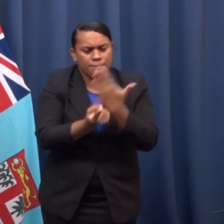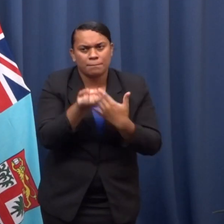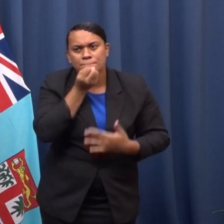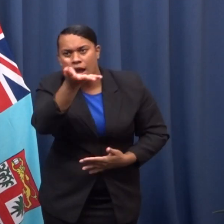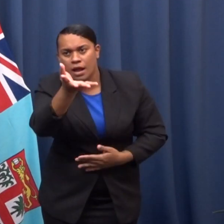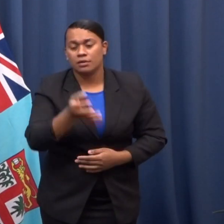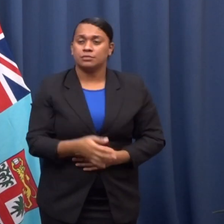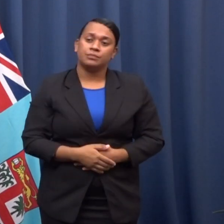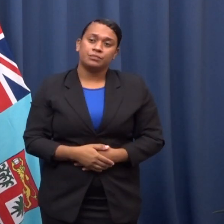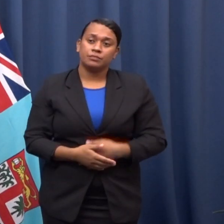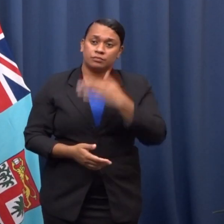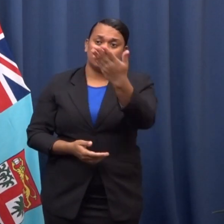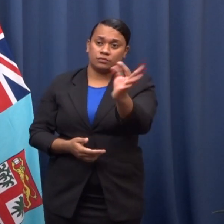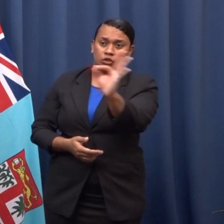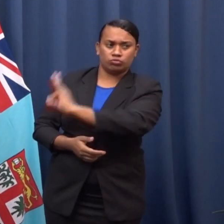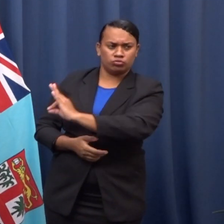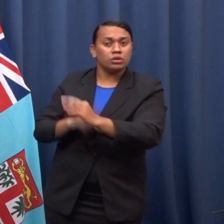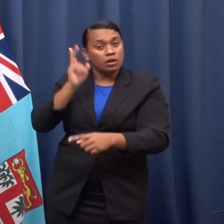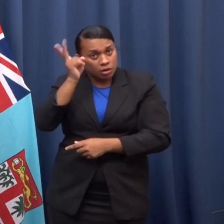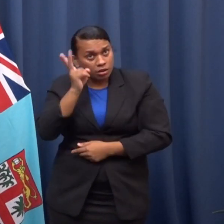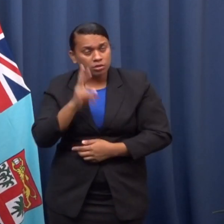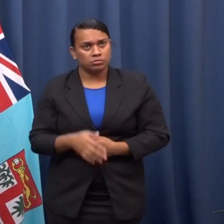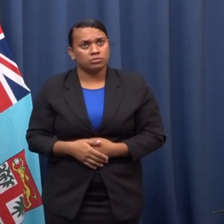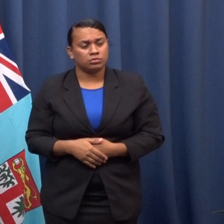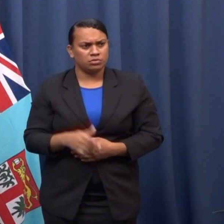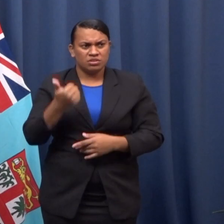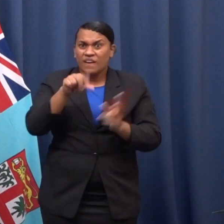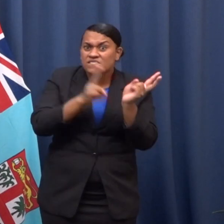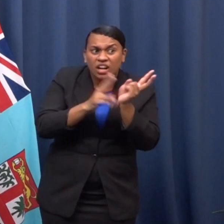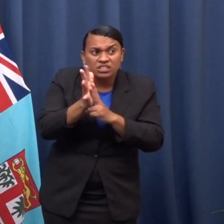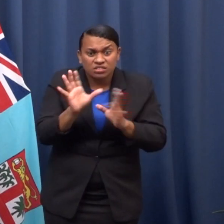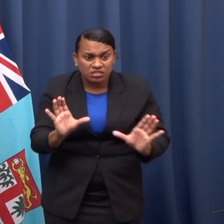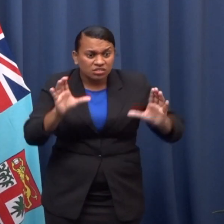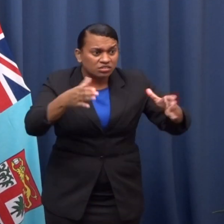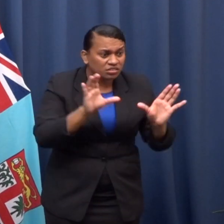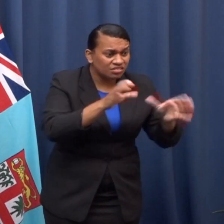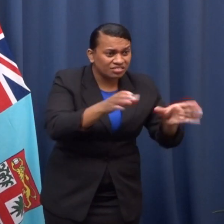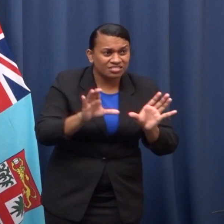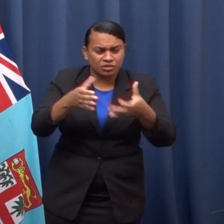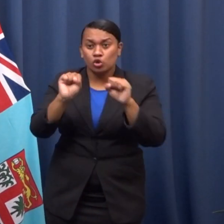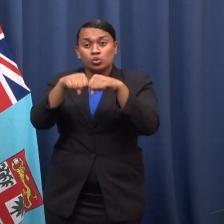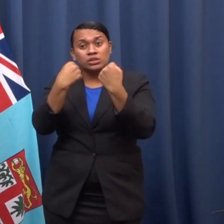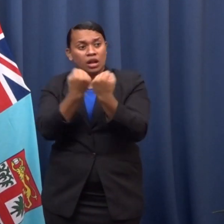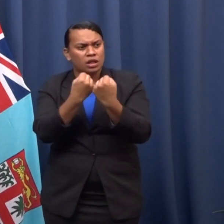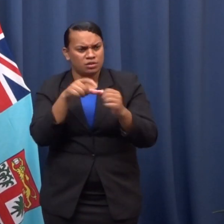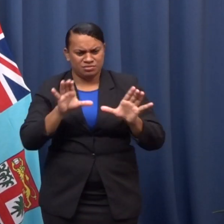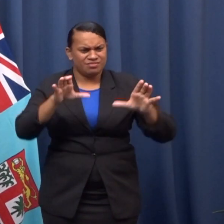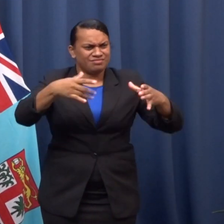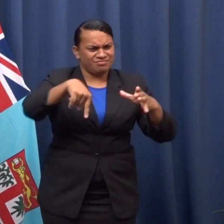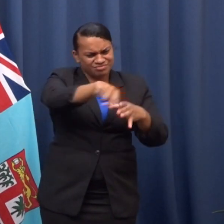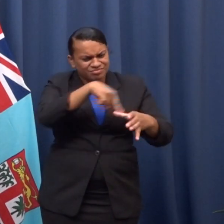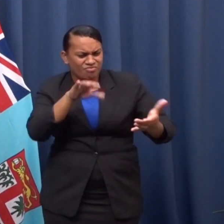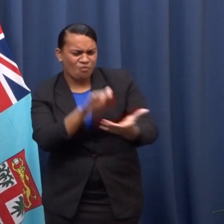Just again, Edwin from FBC News. In terms of village gatherings, social settings, and cover sessions, do you have